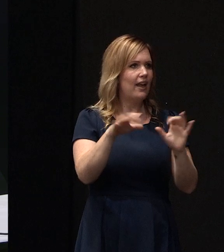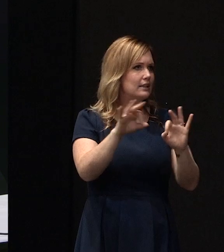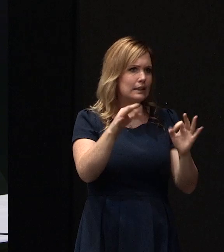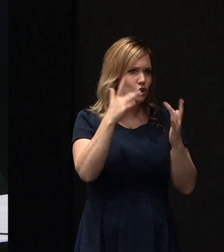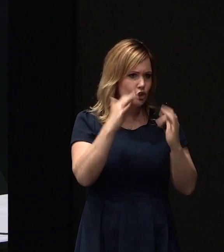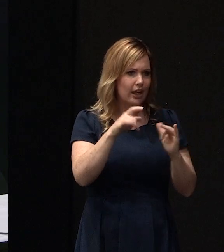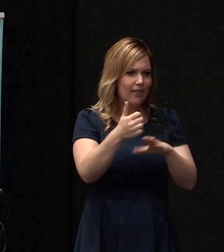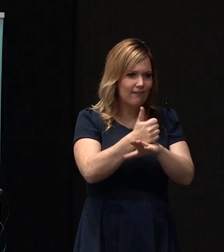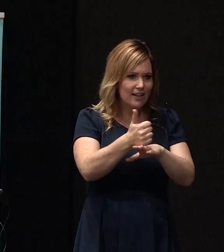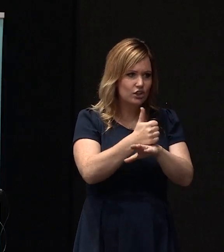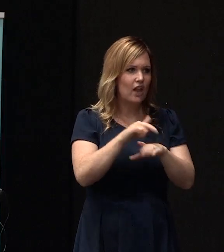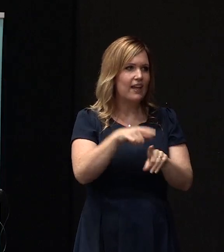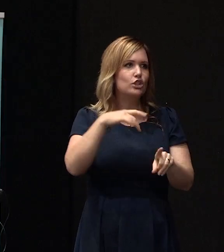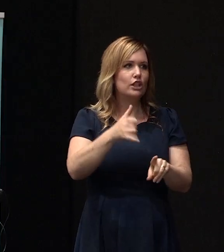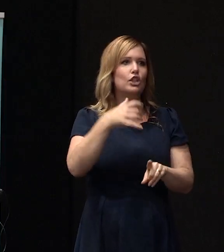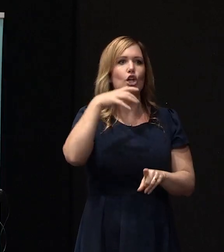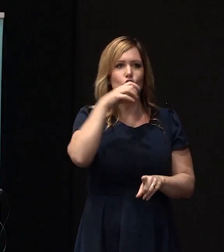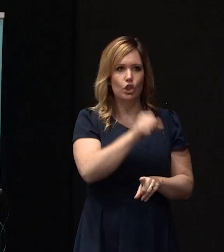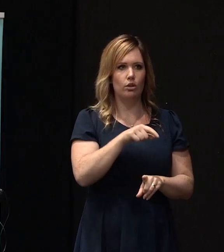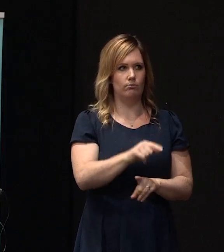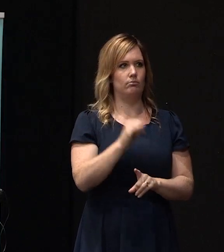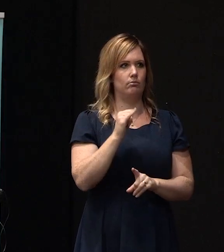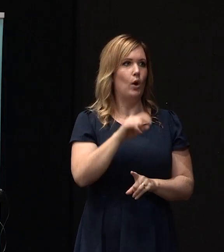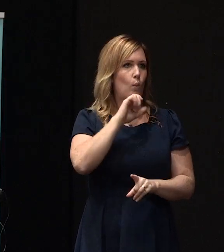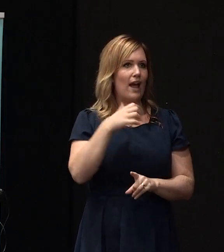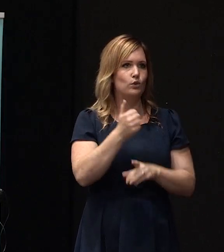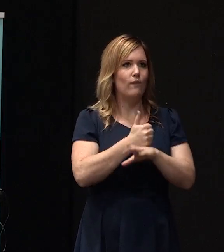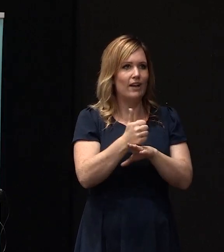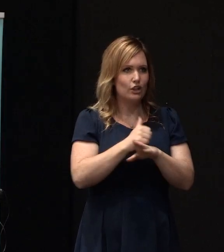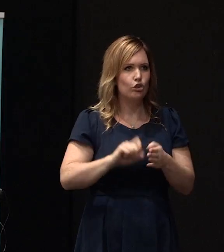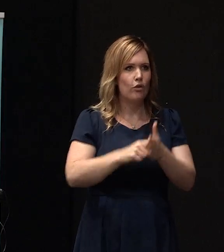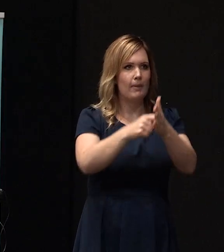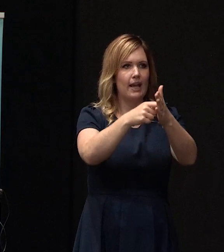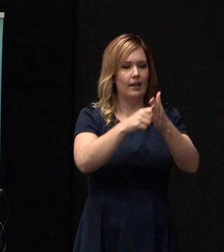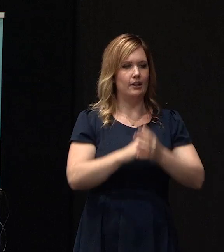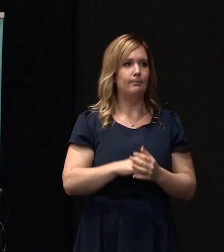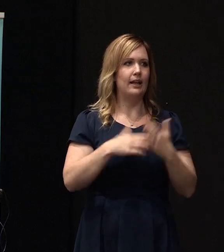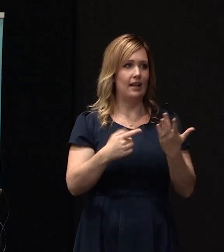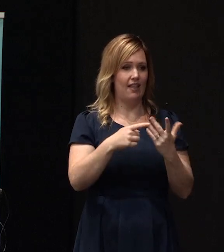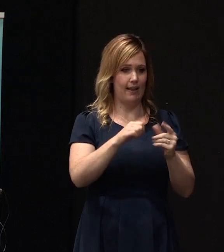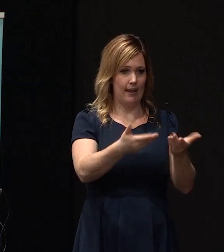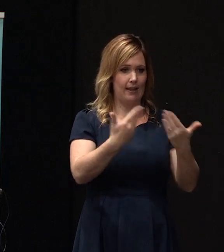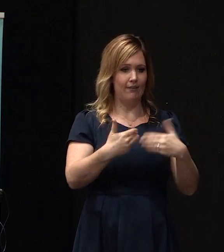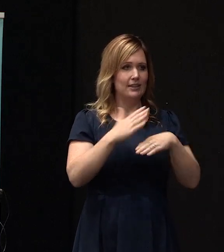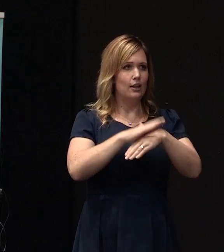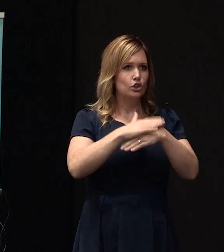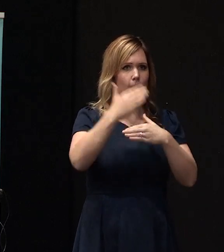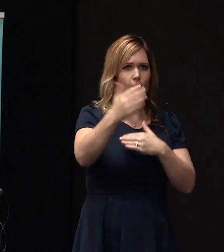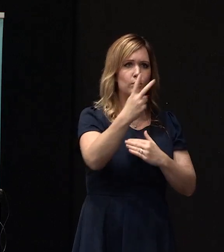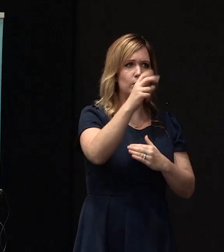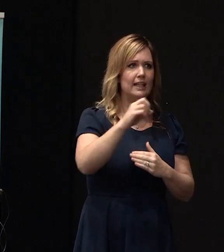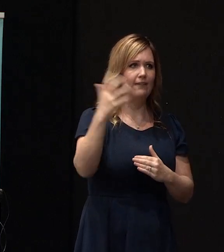look at the foundation, but they just assumed that it was going to be dangerous, and it would need to be done. And then they gave us a time frame of